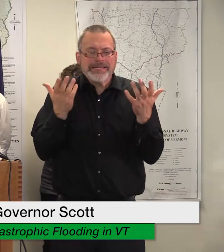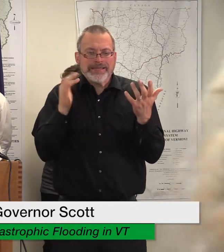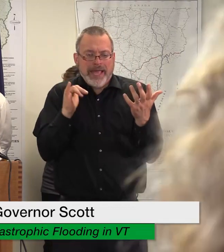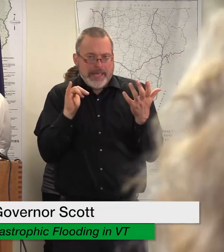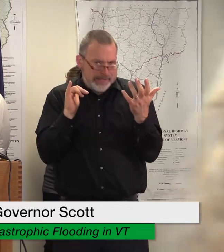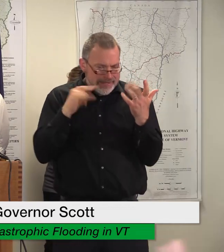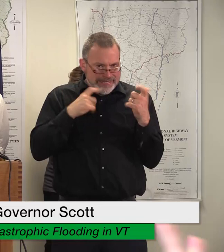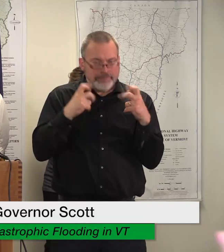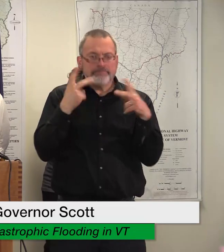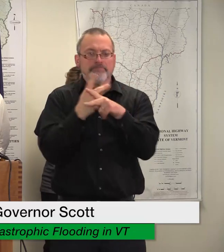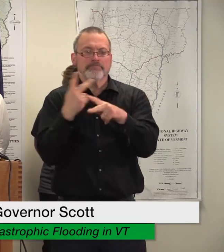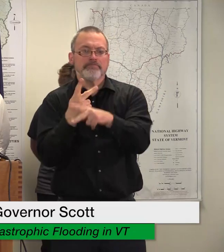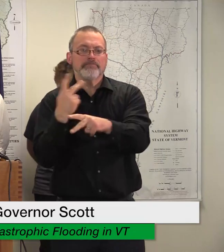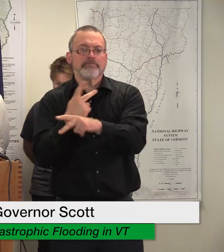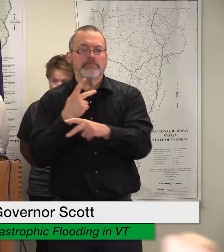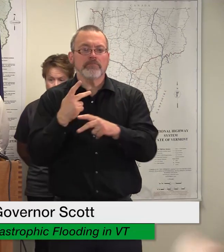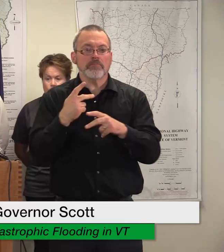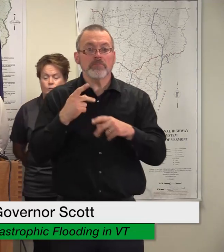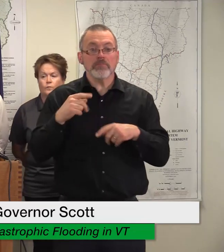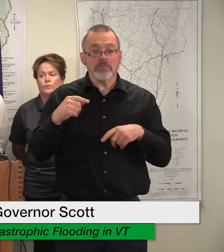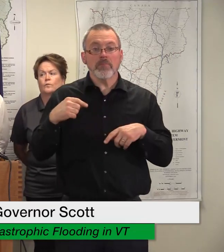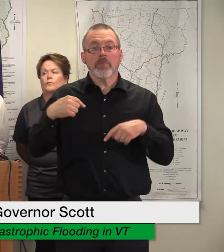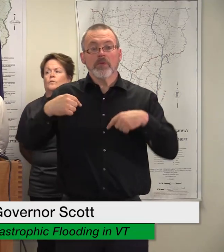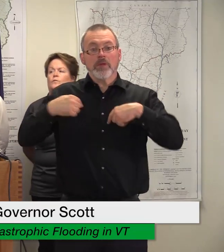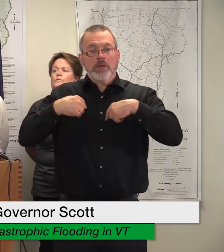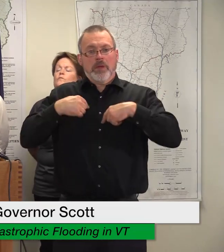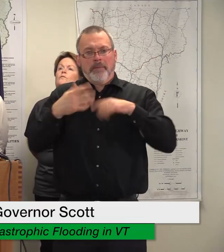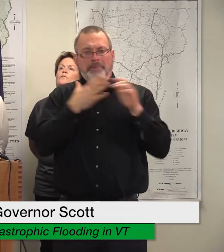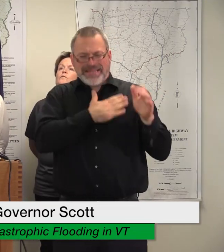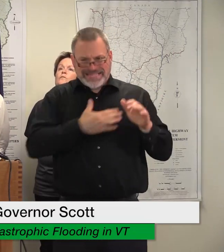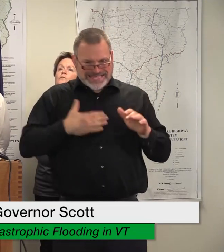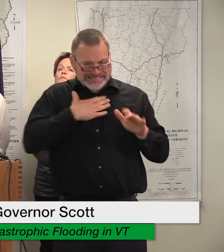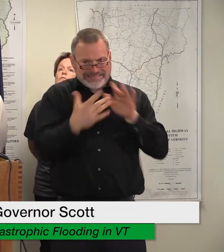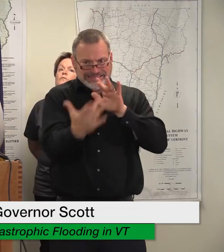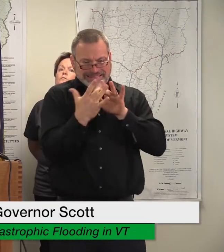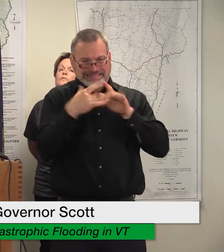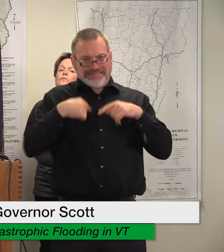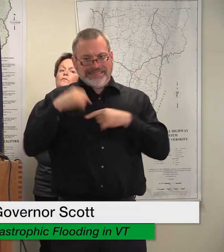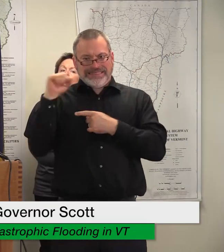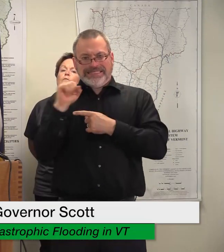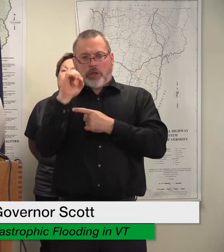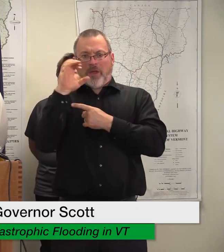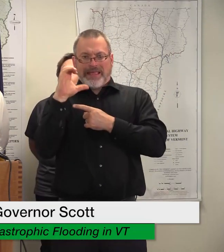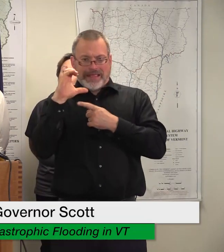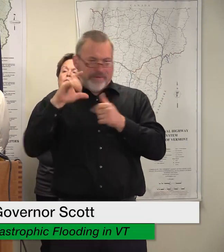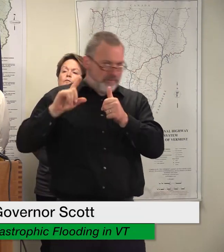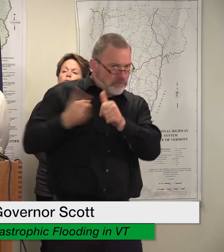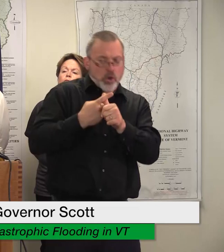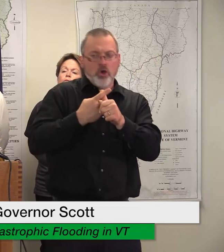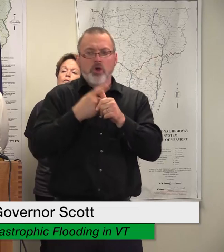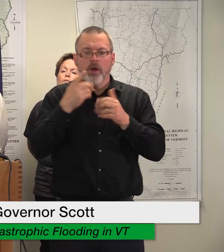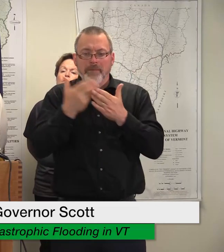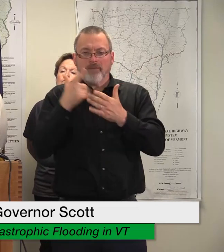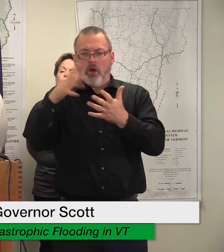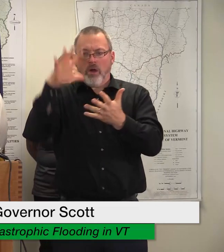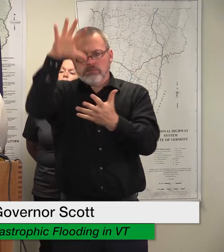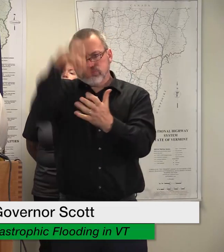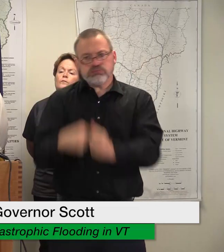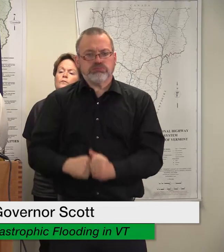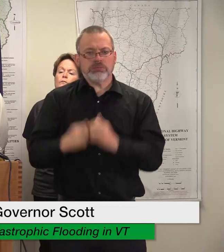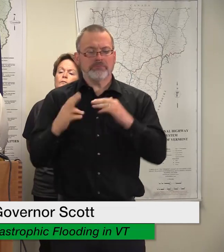officer at Vermont Emergency Management prior to demolishing any buildings that may have been damaged extensively or destroyed by the